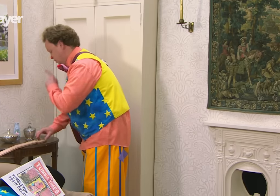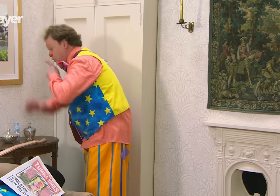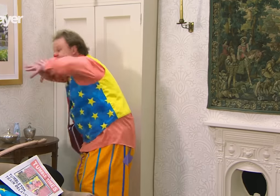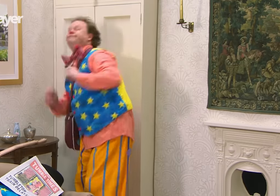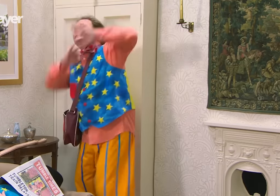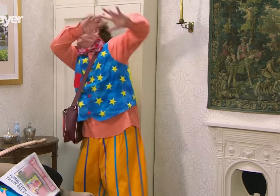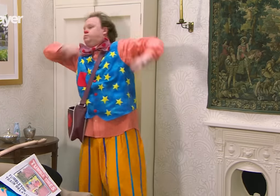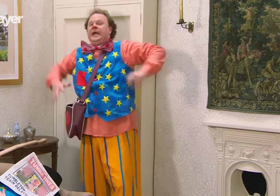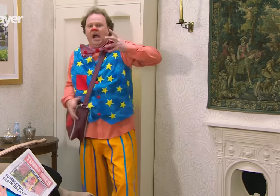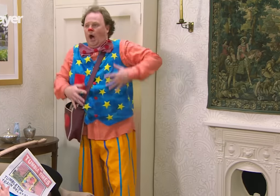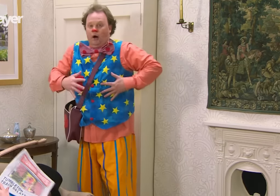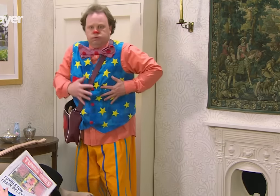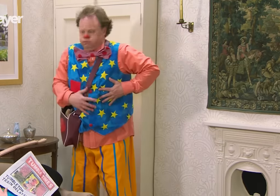What are you doing, Mr. Tumble? Oh, yeah.